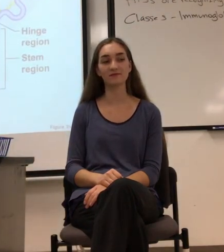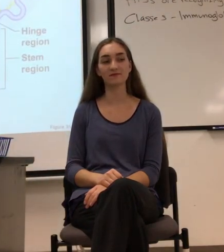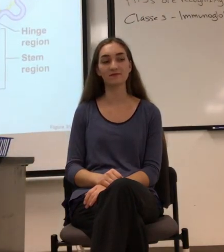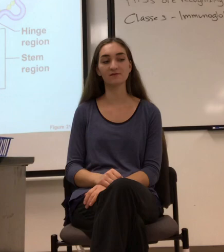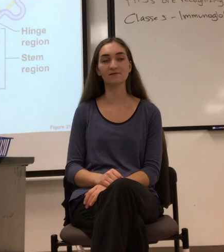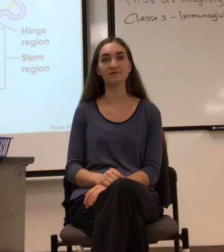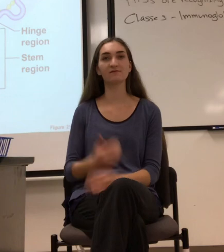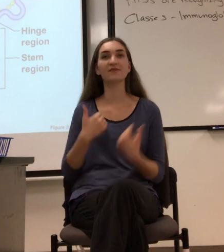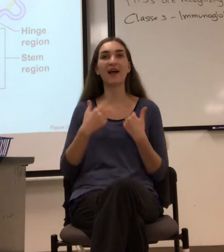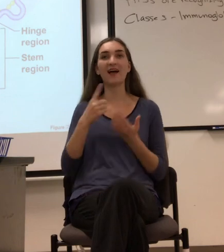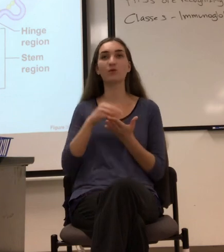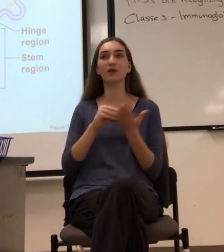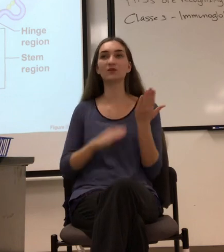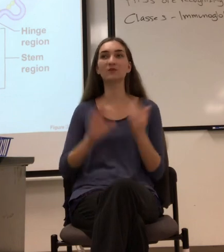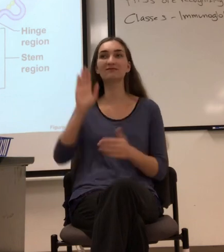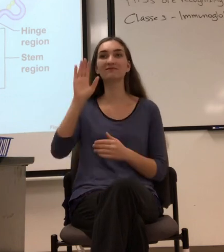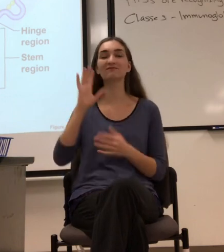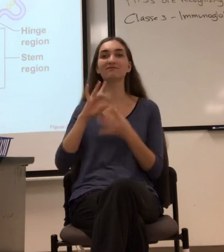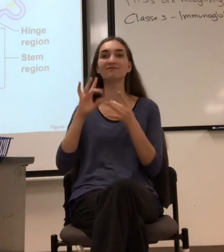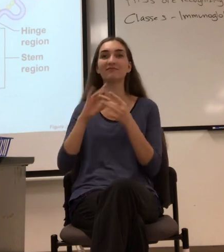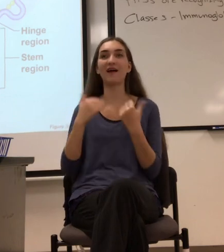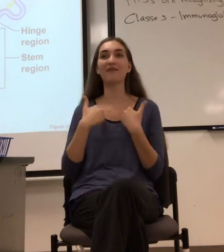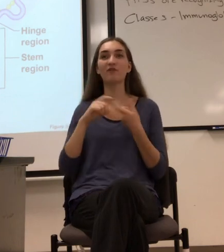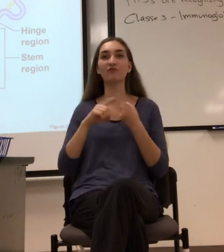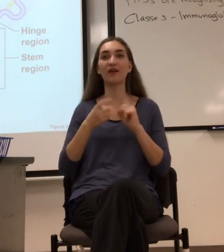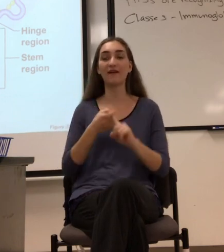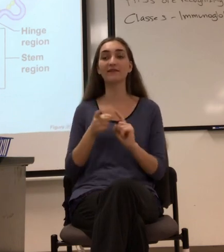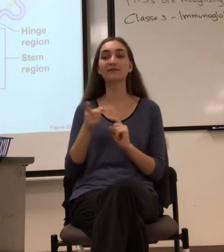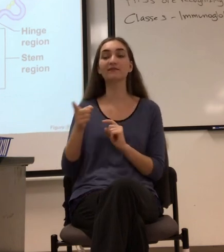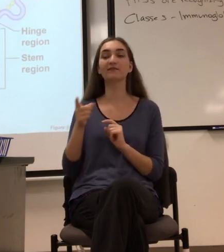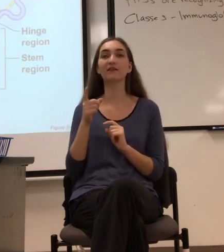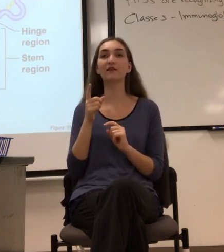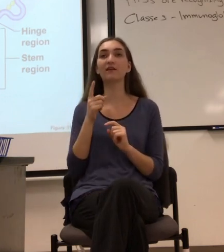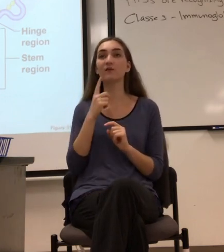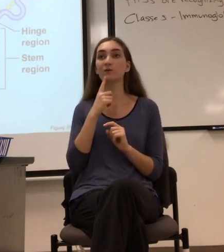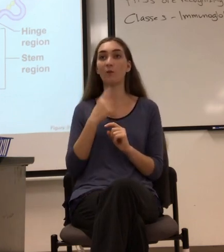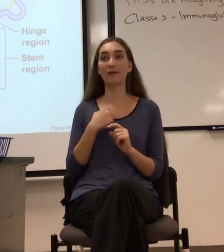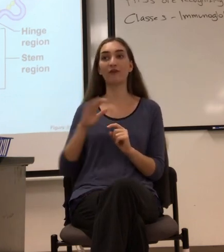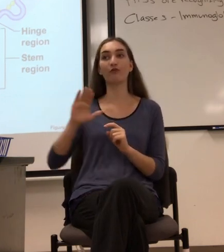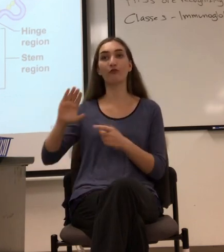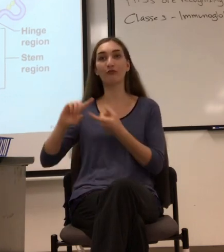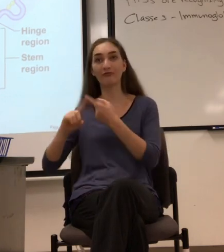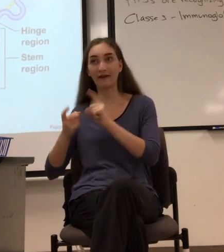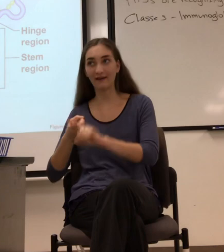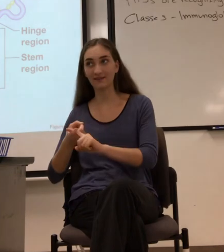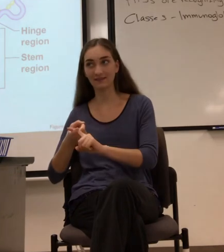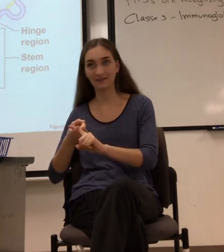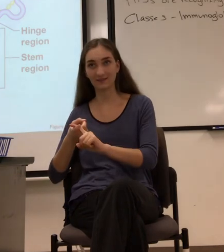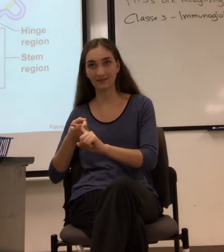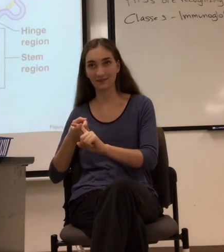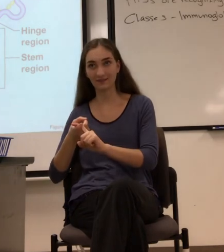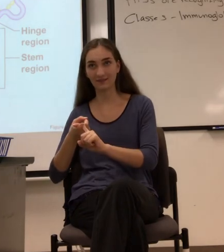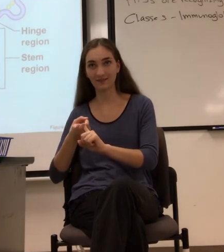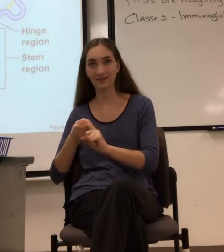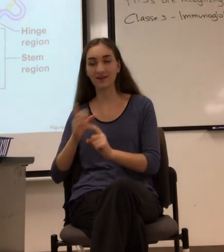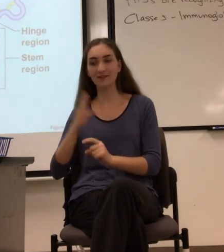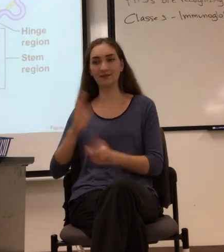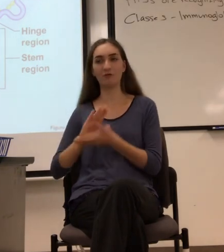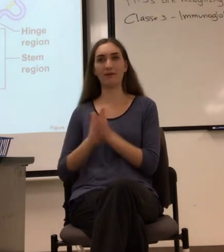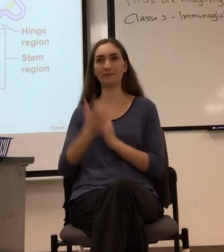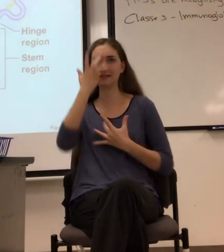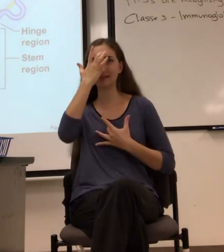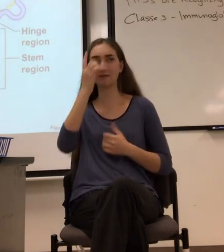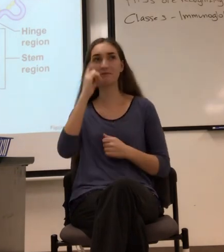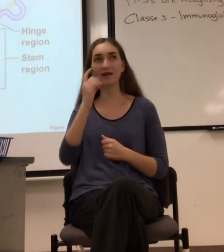I had a student say to me once, oh, I have a friend who said, her friend, I don't know if she's talking about herself, never get sick because